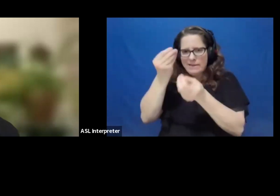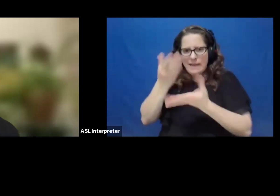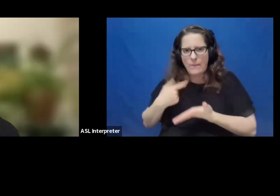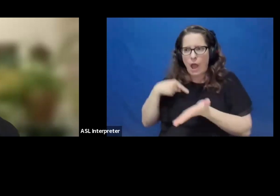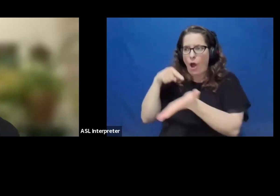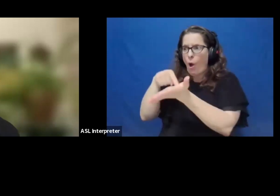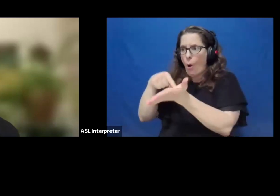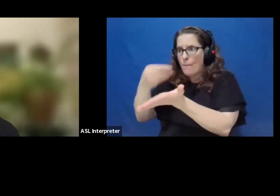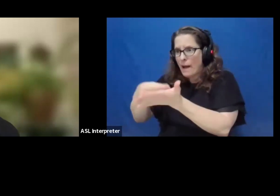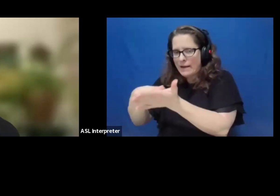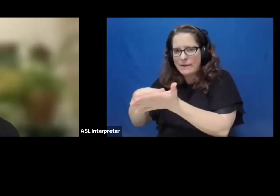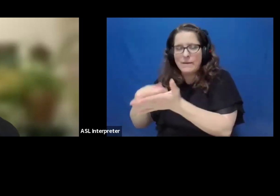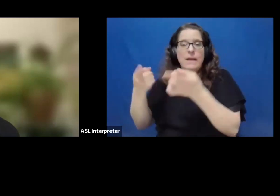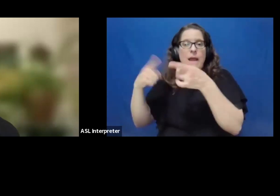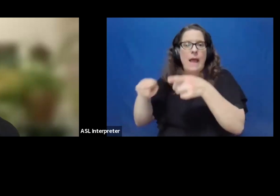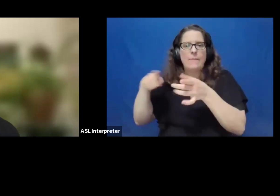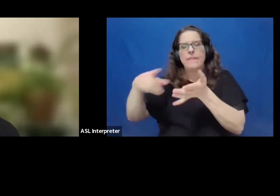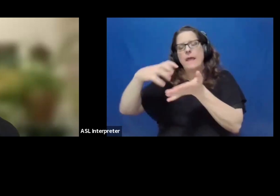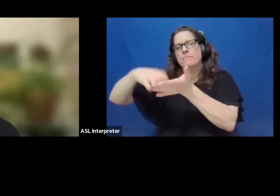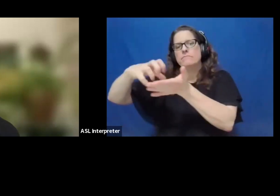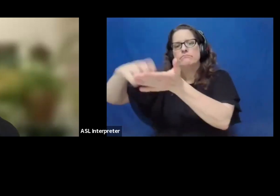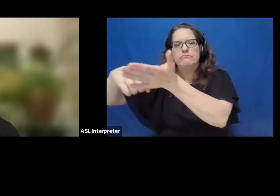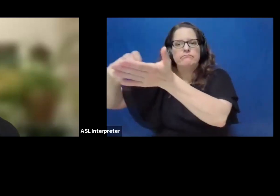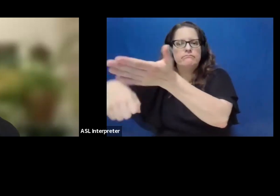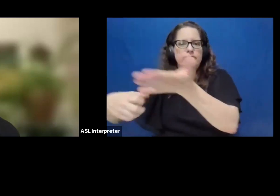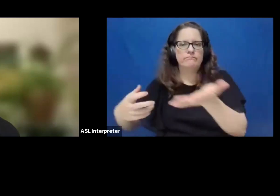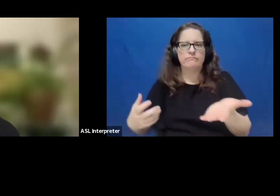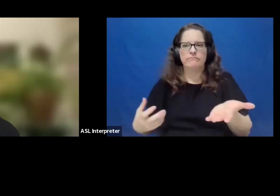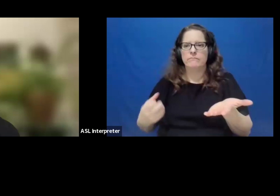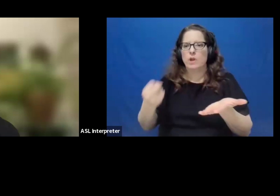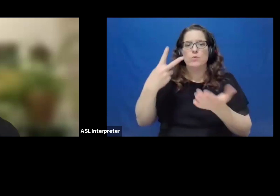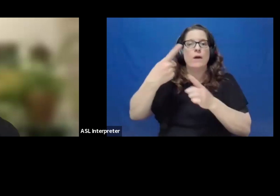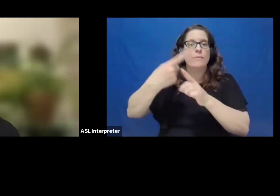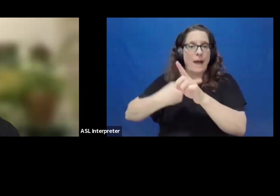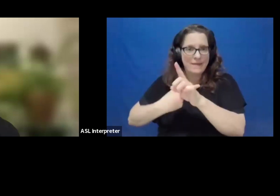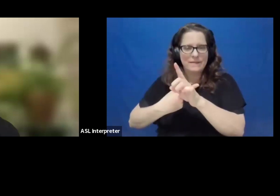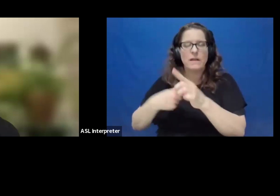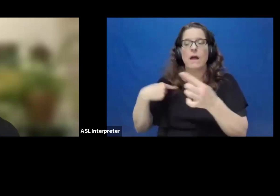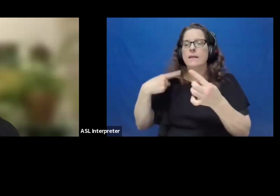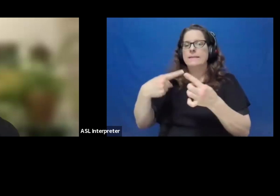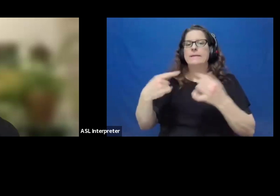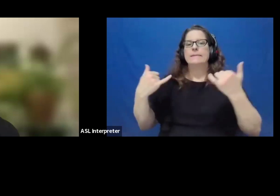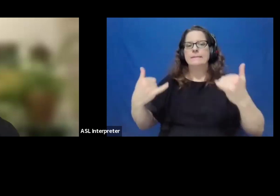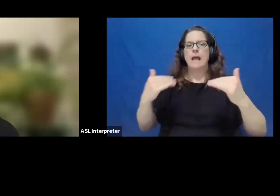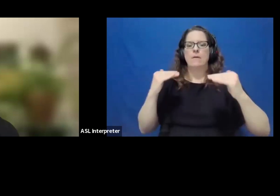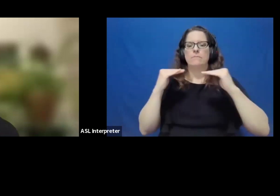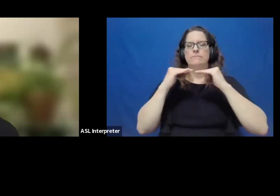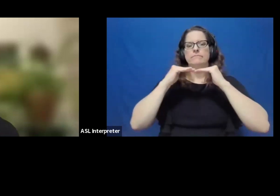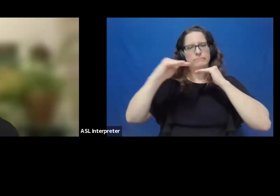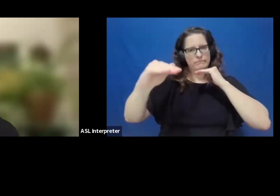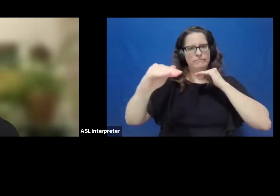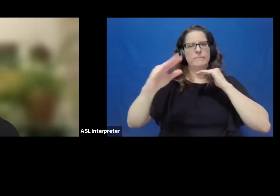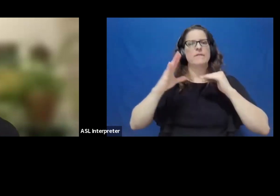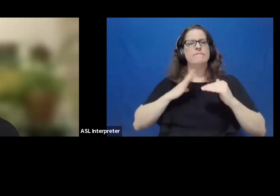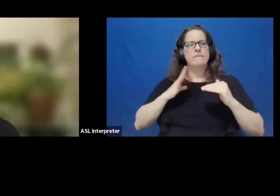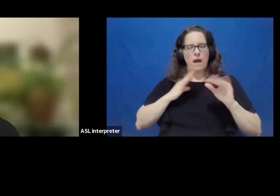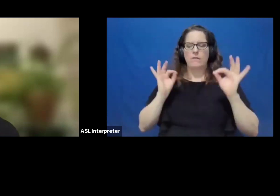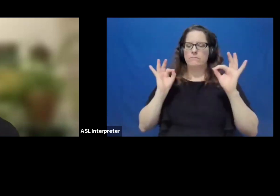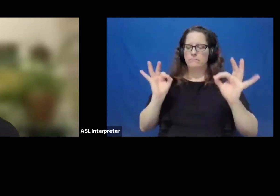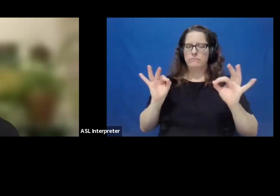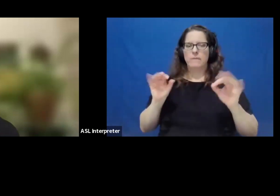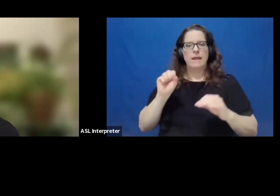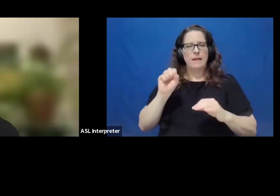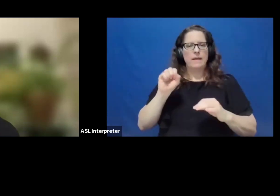they take it out over, let's say, a month, 12 months, until he's back up to speed with